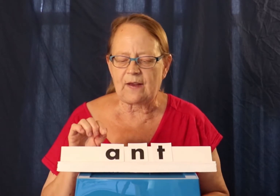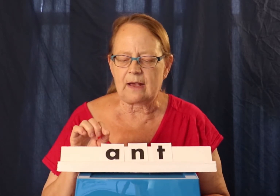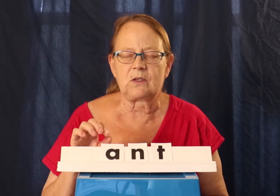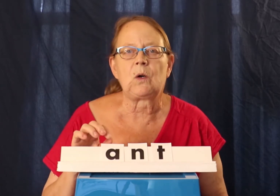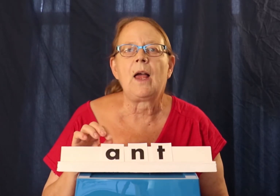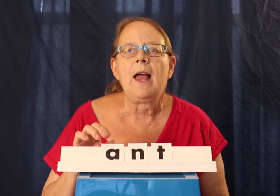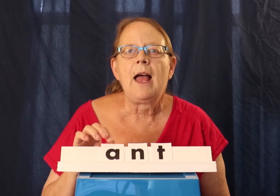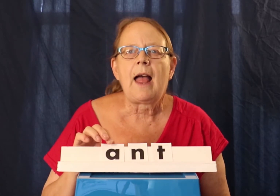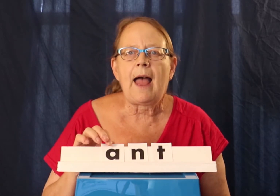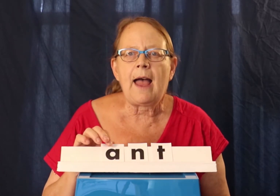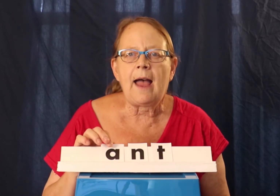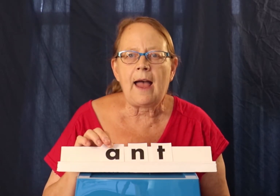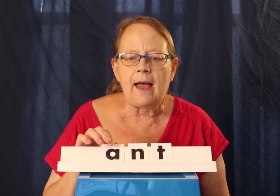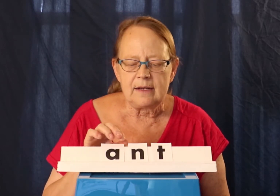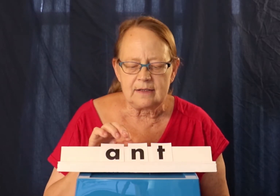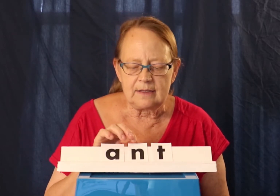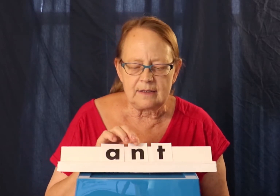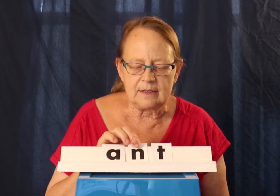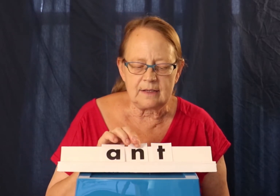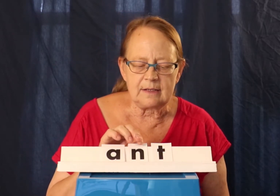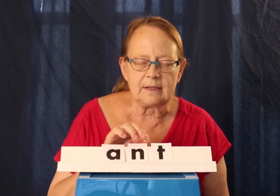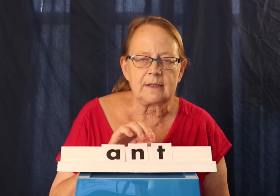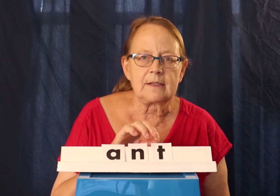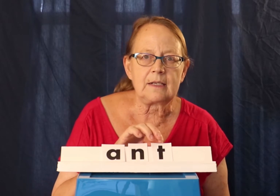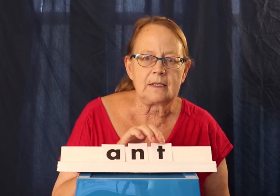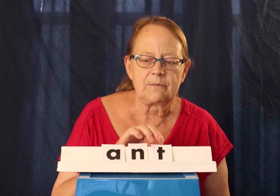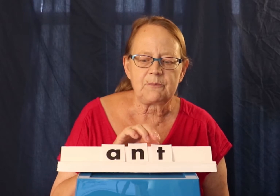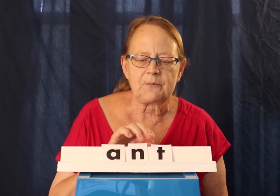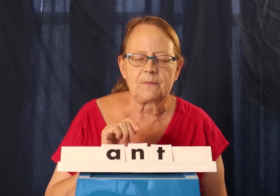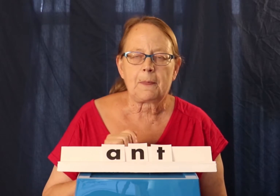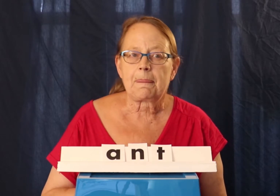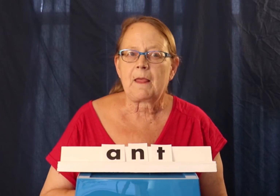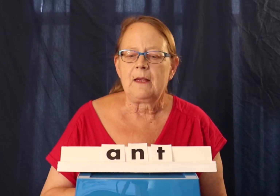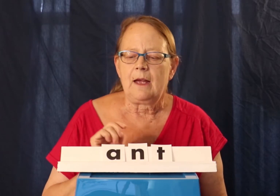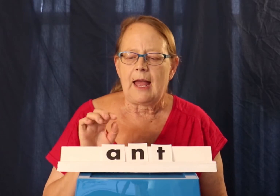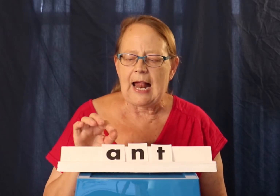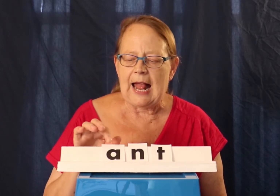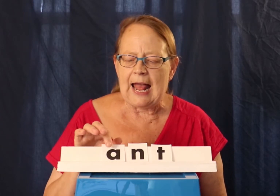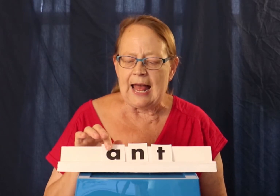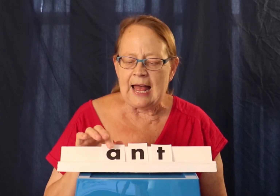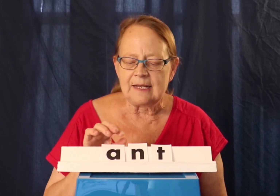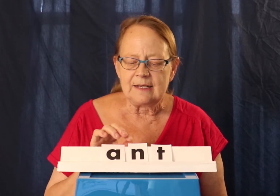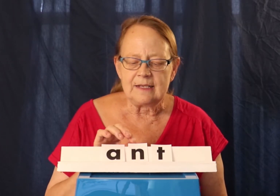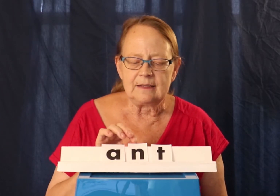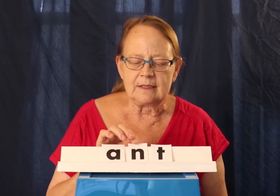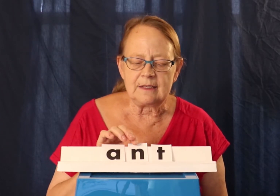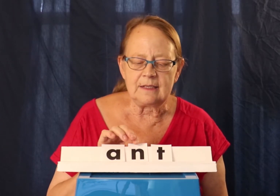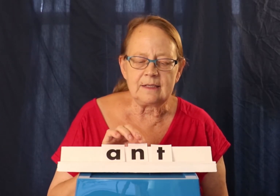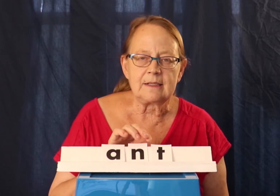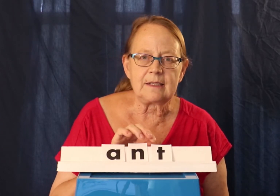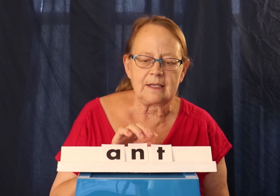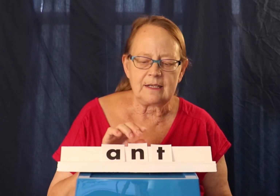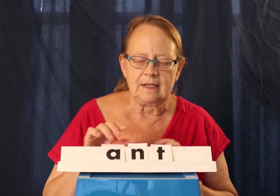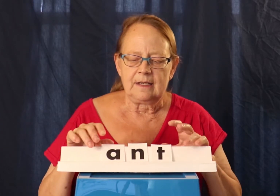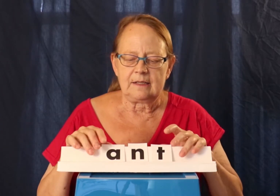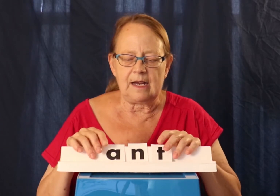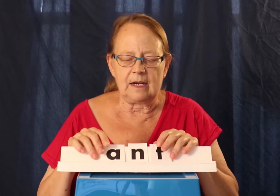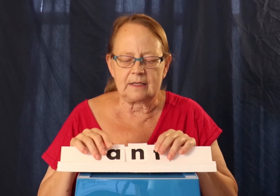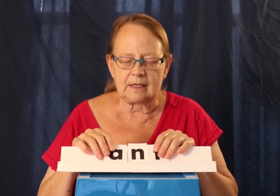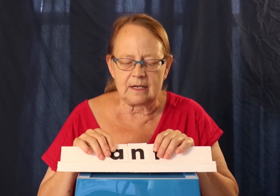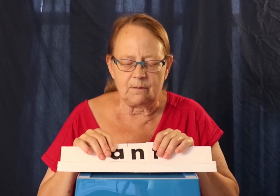little bit faster. Ah, N, T. Ah, N, T.